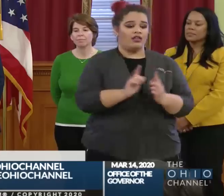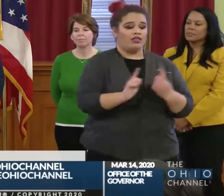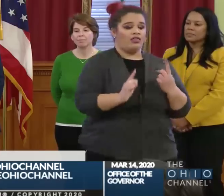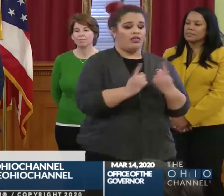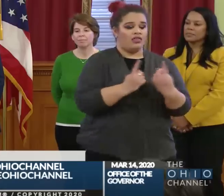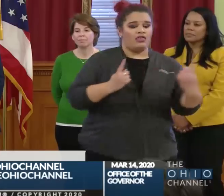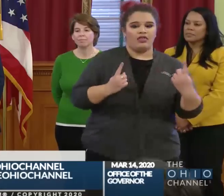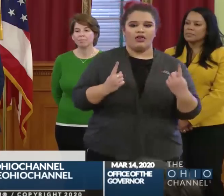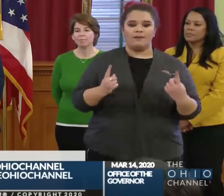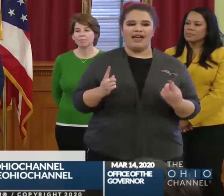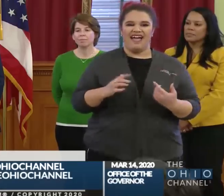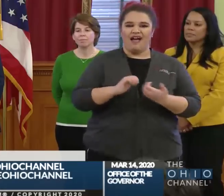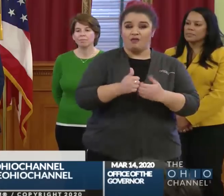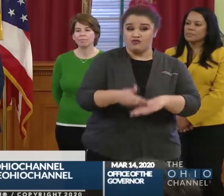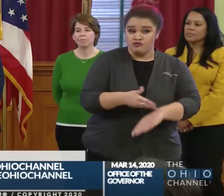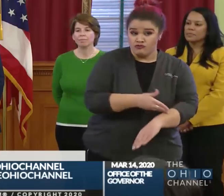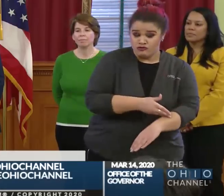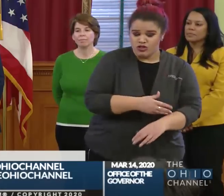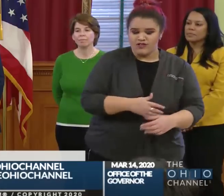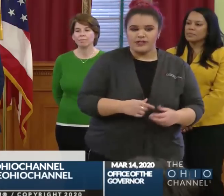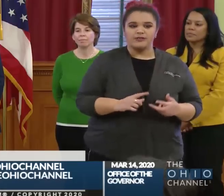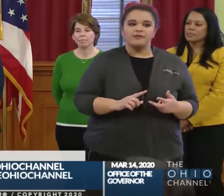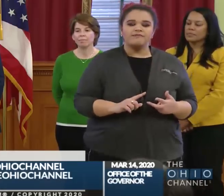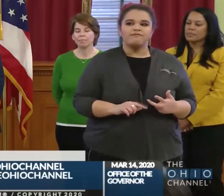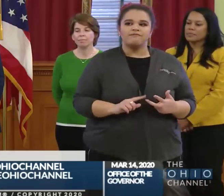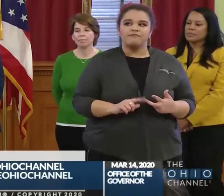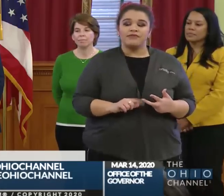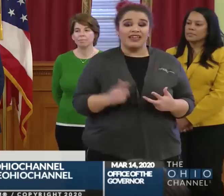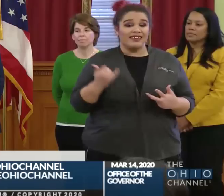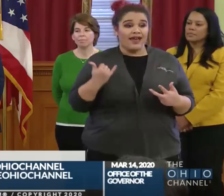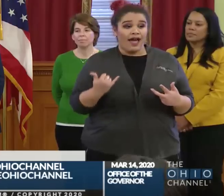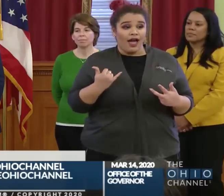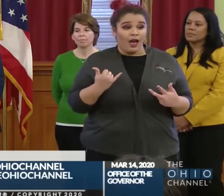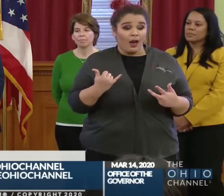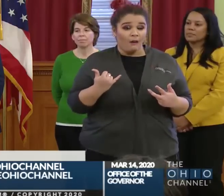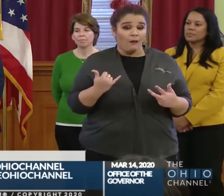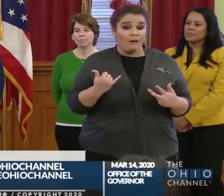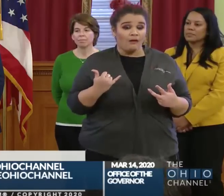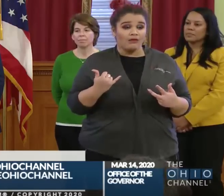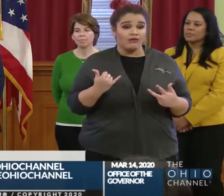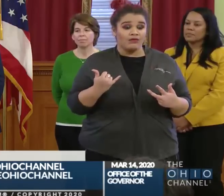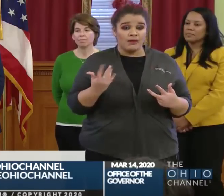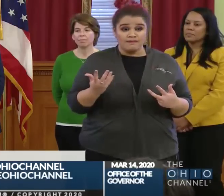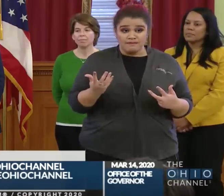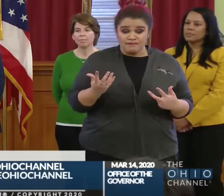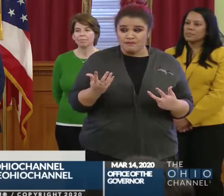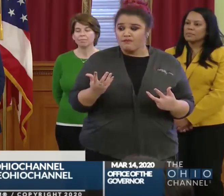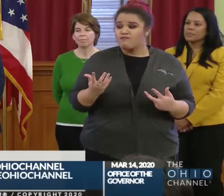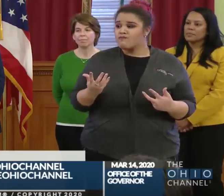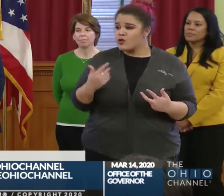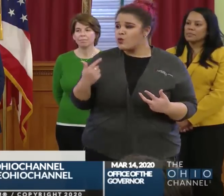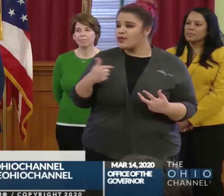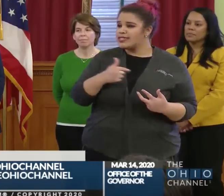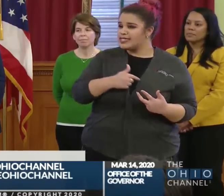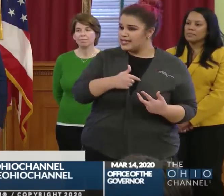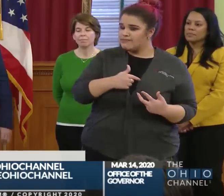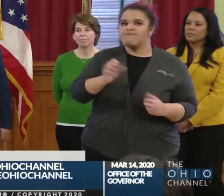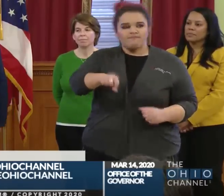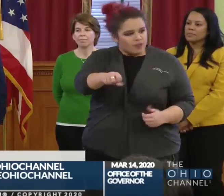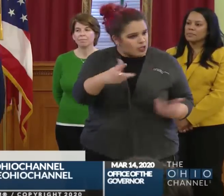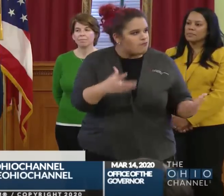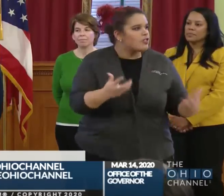we look every day, now it's really kicked in as, you know, we've had the